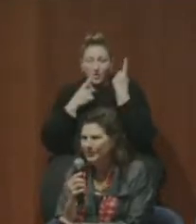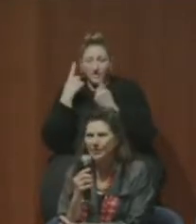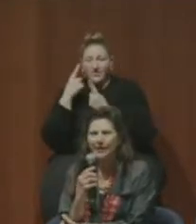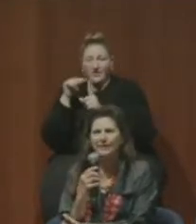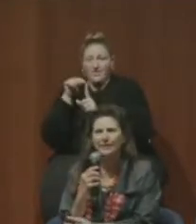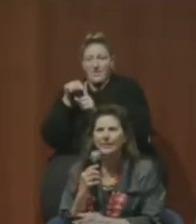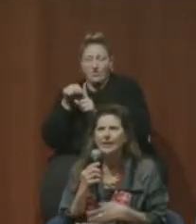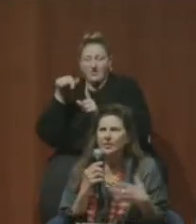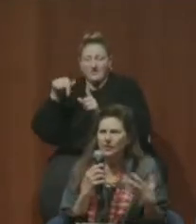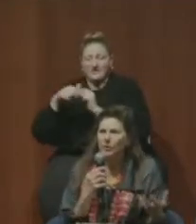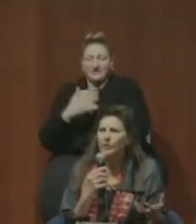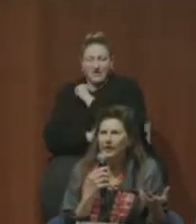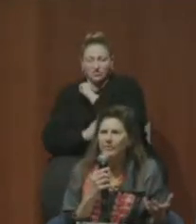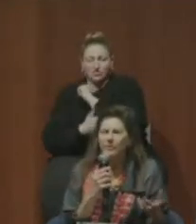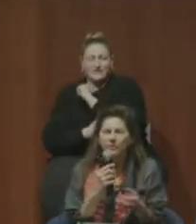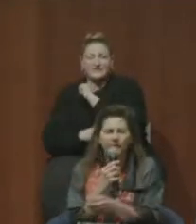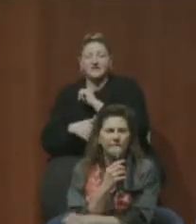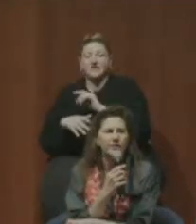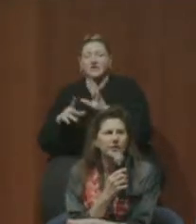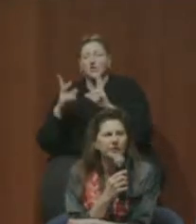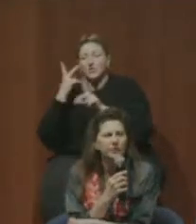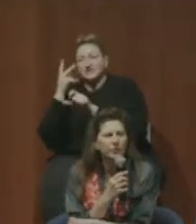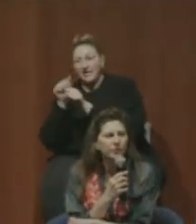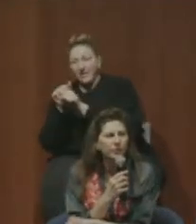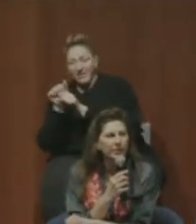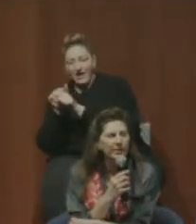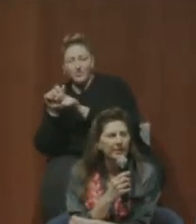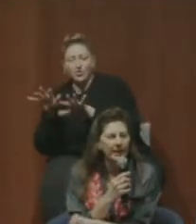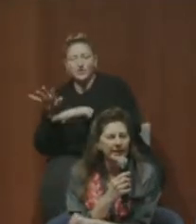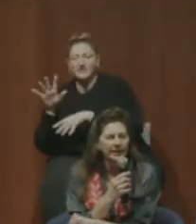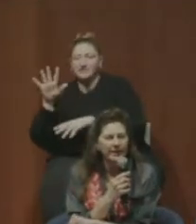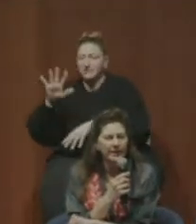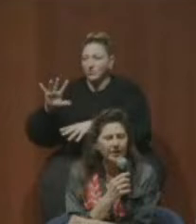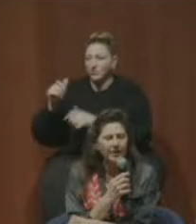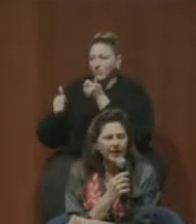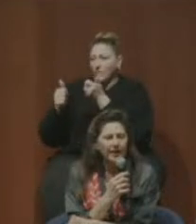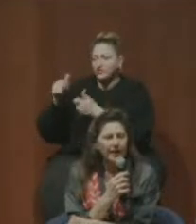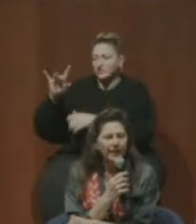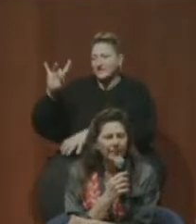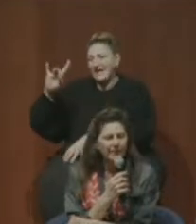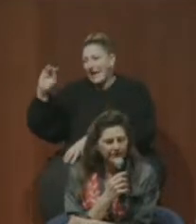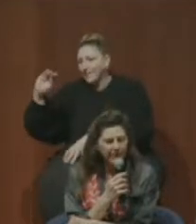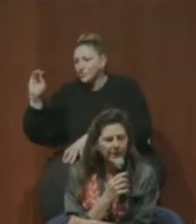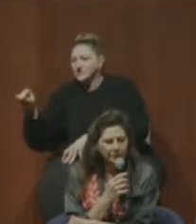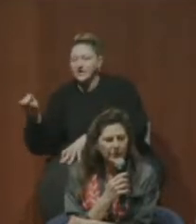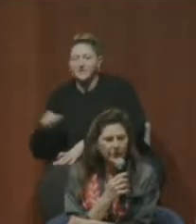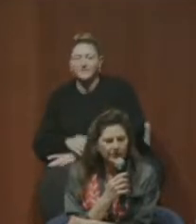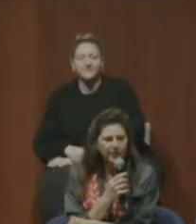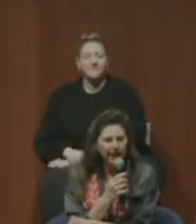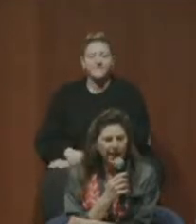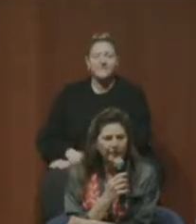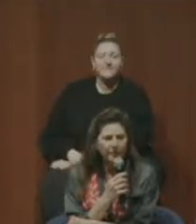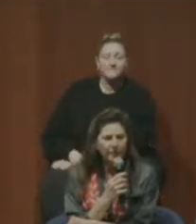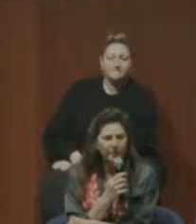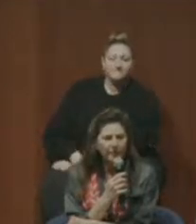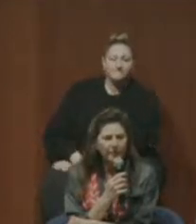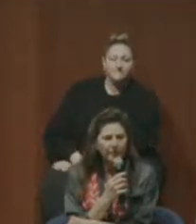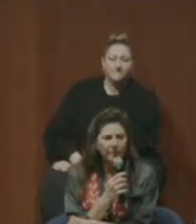at 8% and see where the labor movement is so weakened in that sense. But domestic workers did